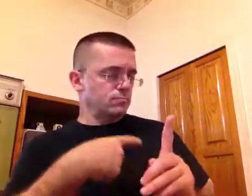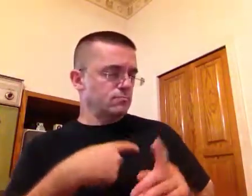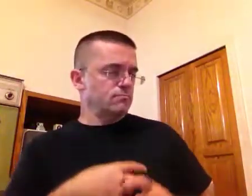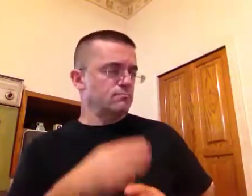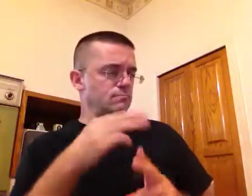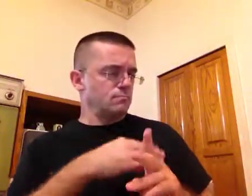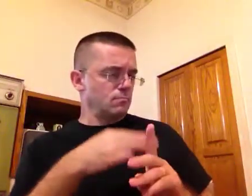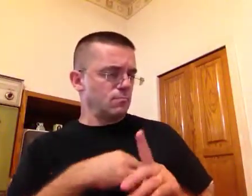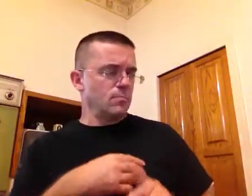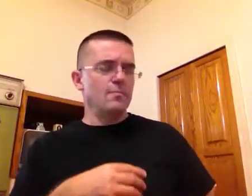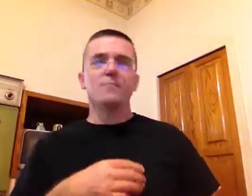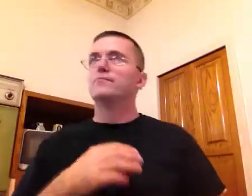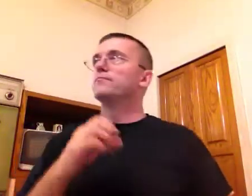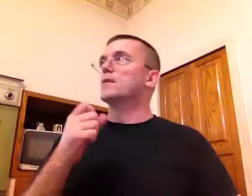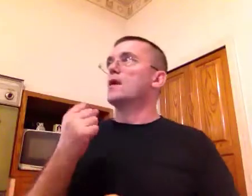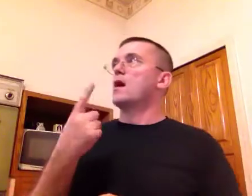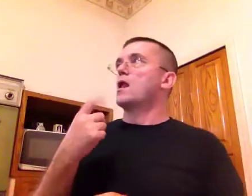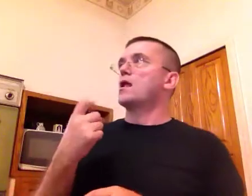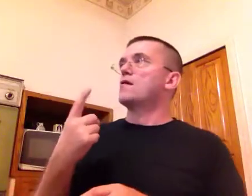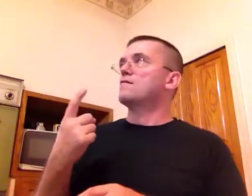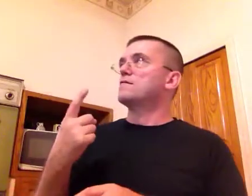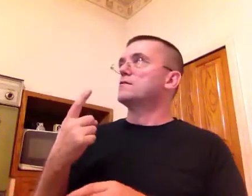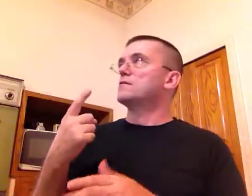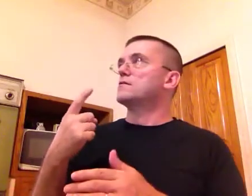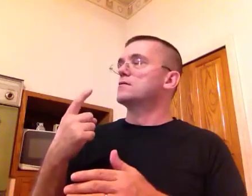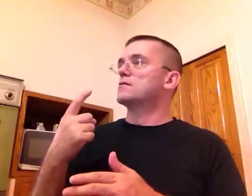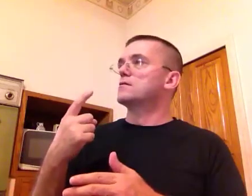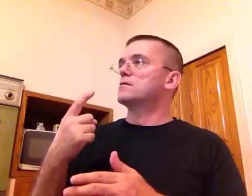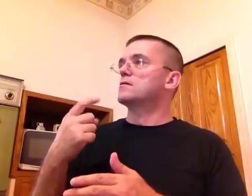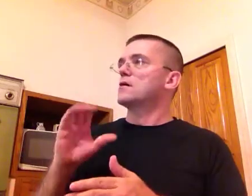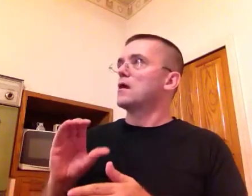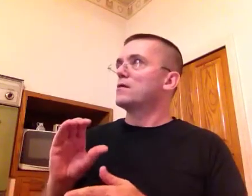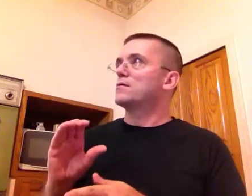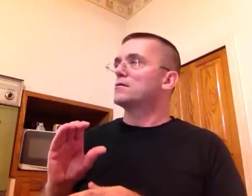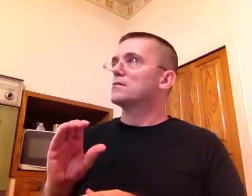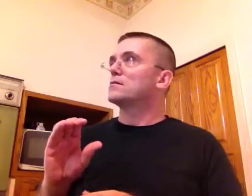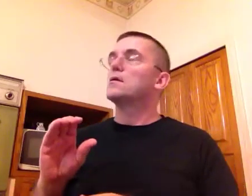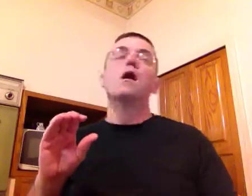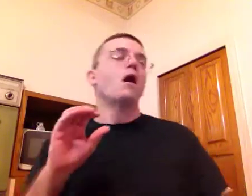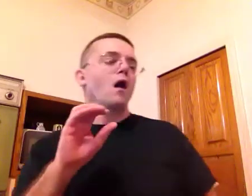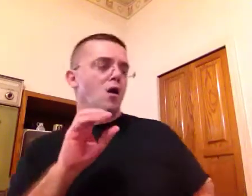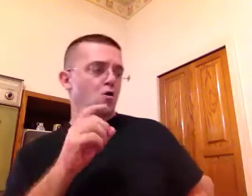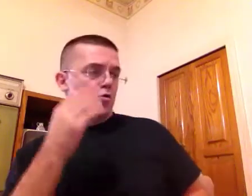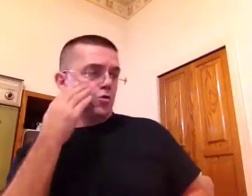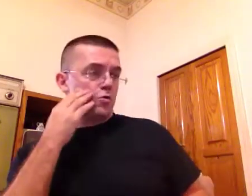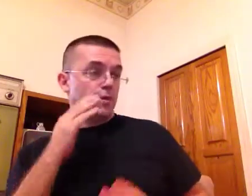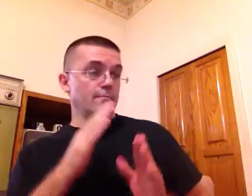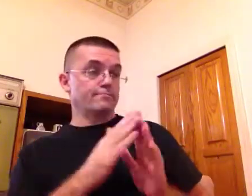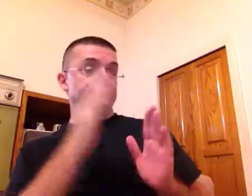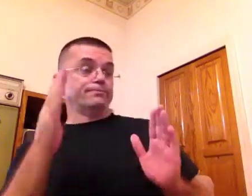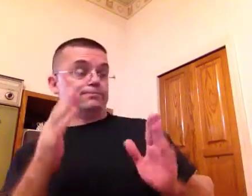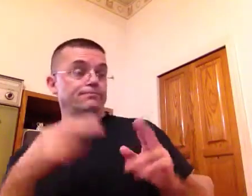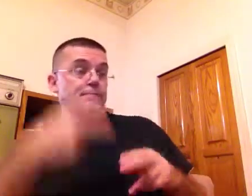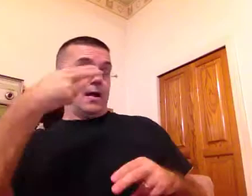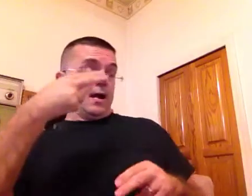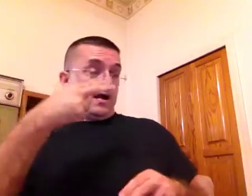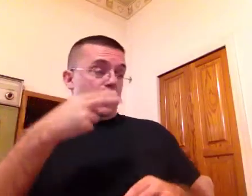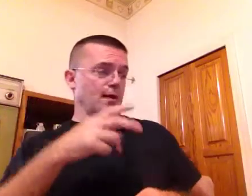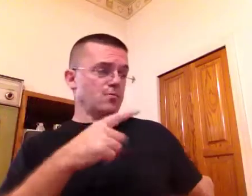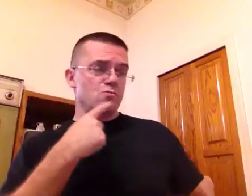It's $1,100. Okay. House payment's on the higher end of the spectrum. You know that. Yes. That's pretty tough. I was looking